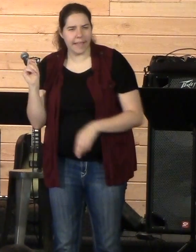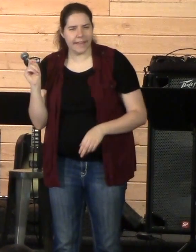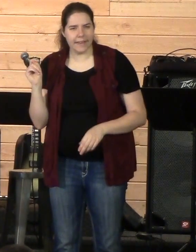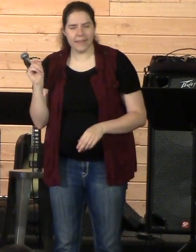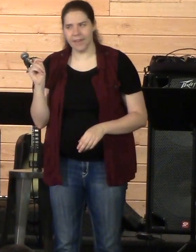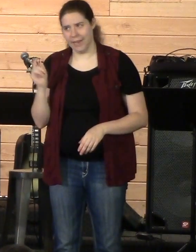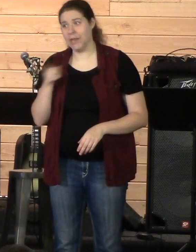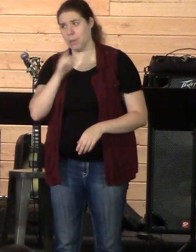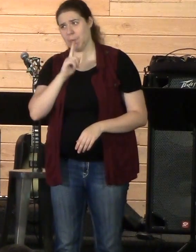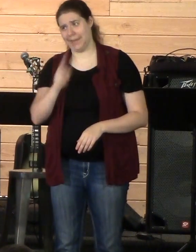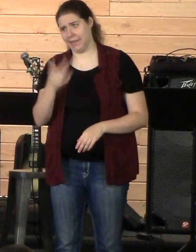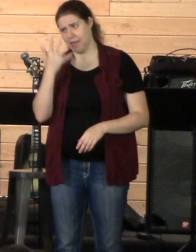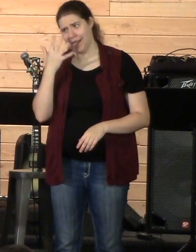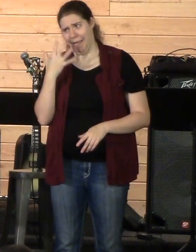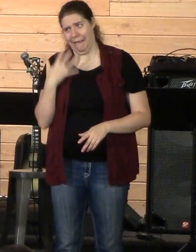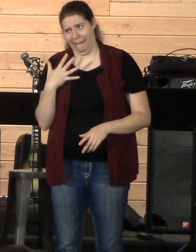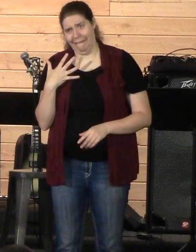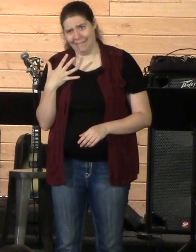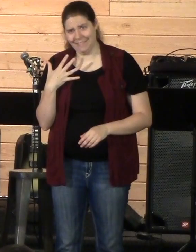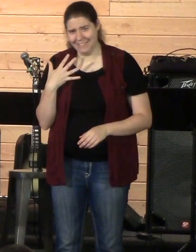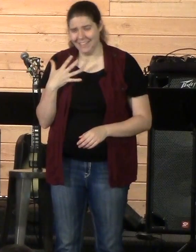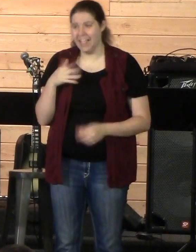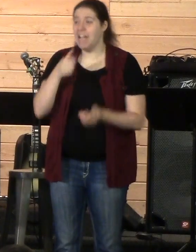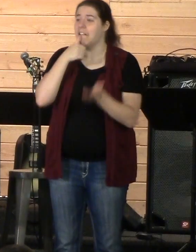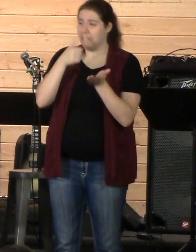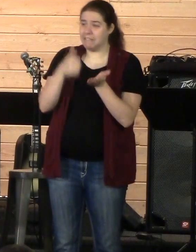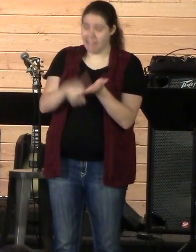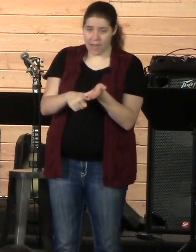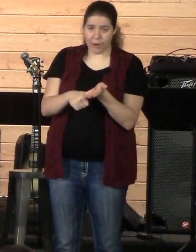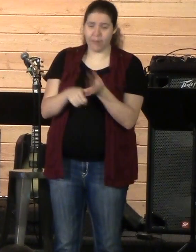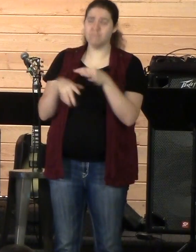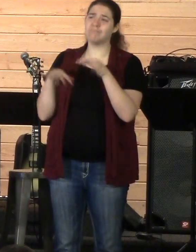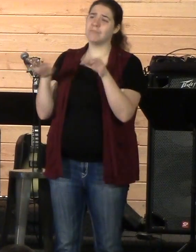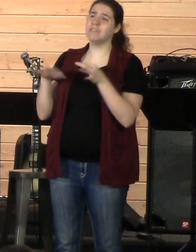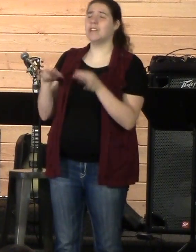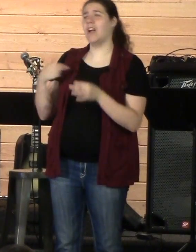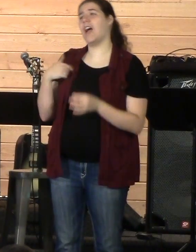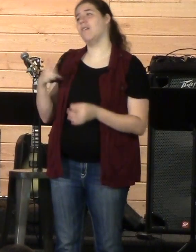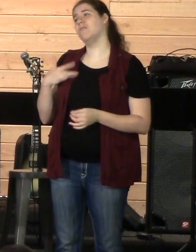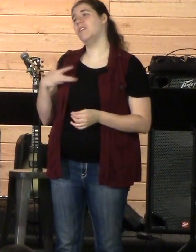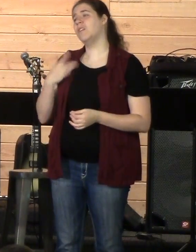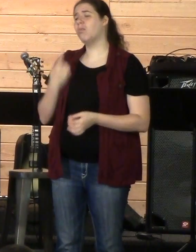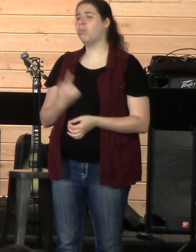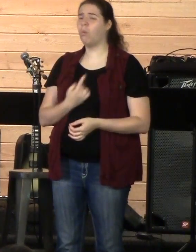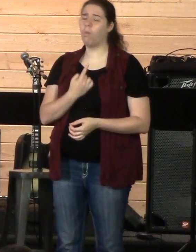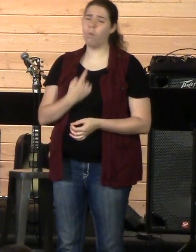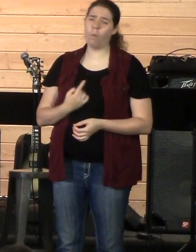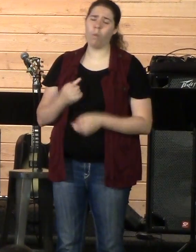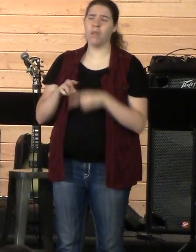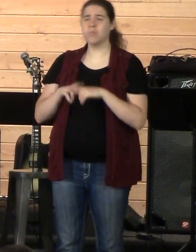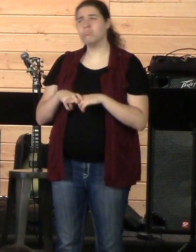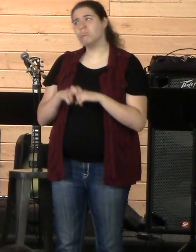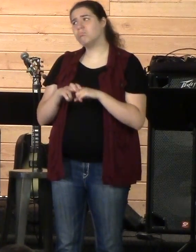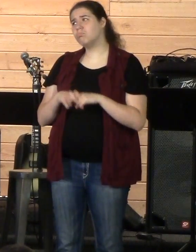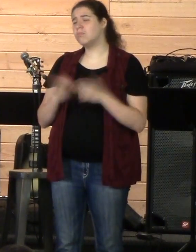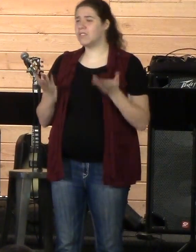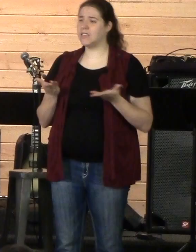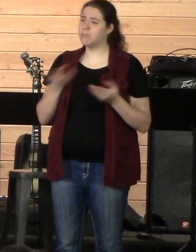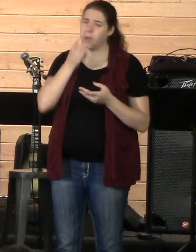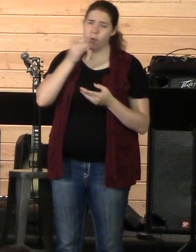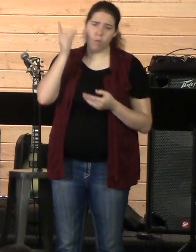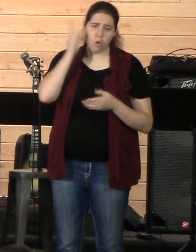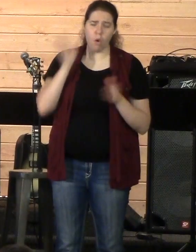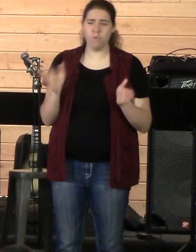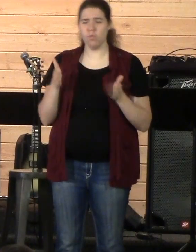It's really sad because it tells her how lonely I am, and I'm sitting here in my dorm